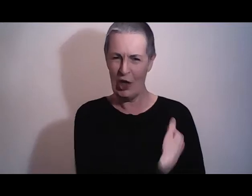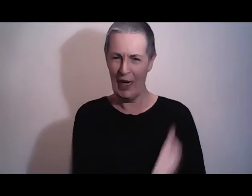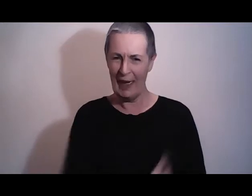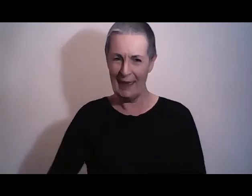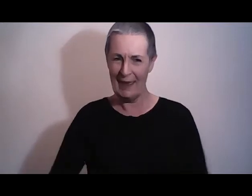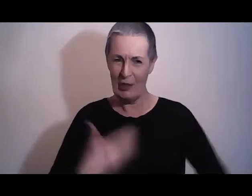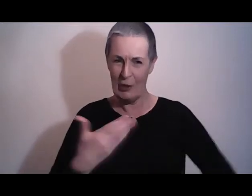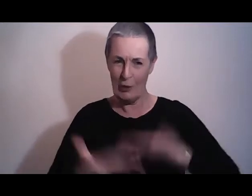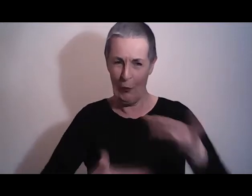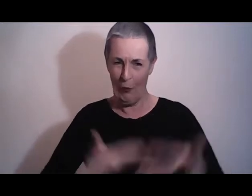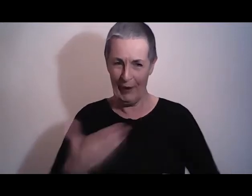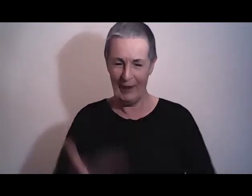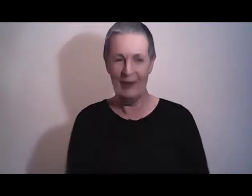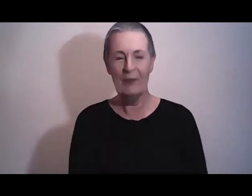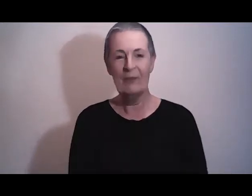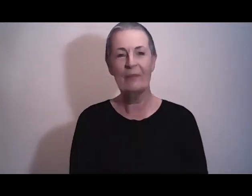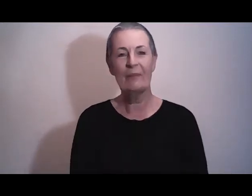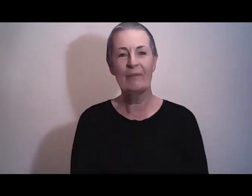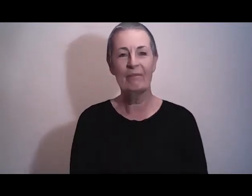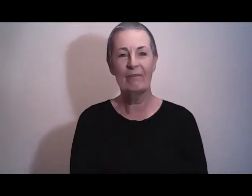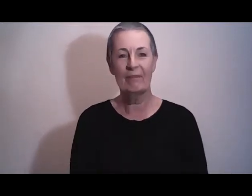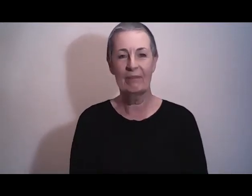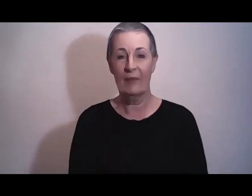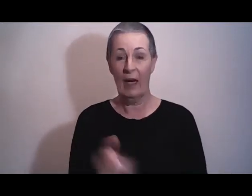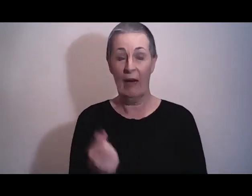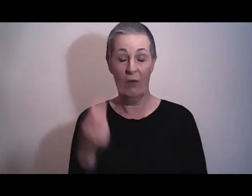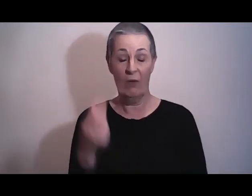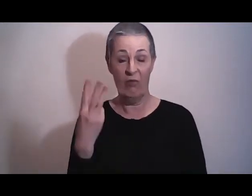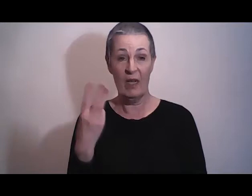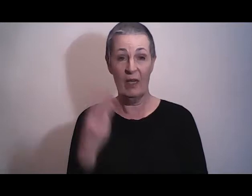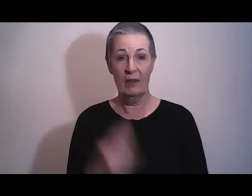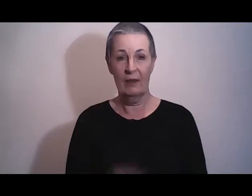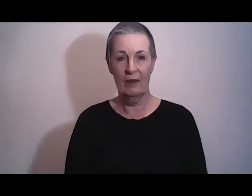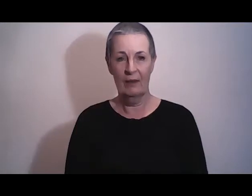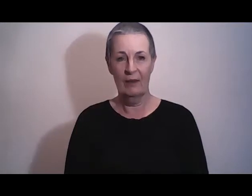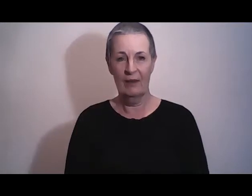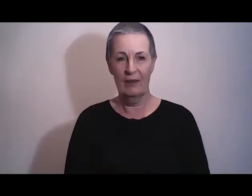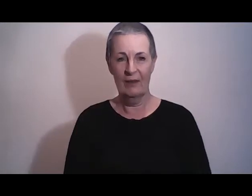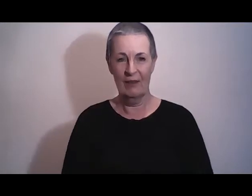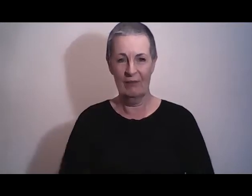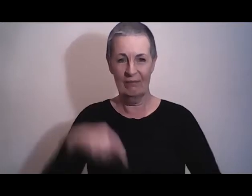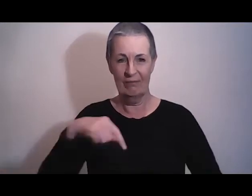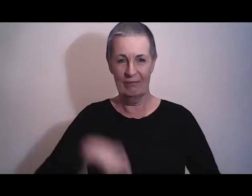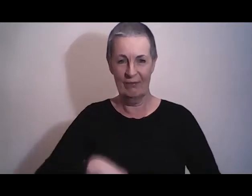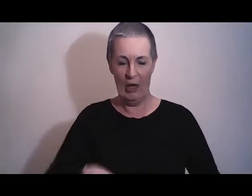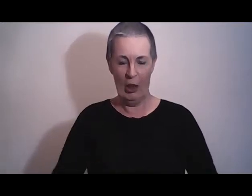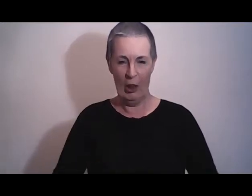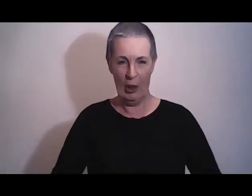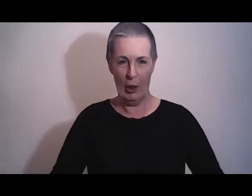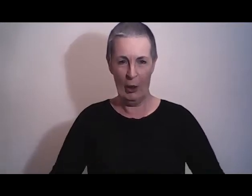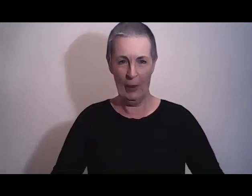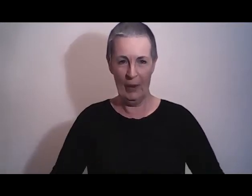In the system, we have three. We have the lower dantian, we have the